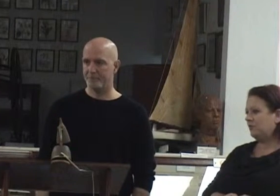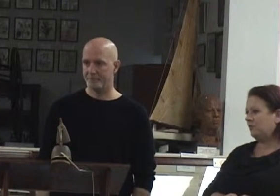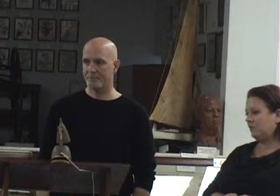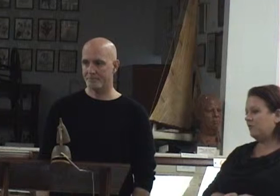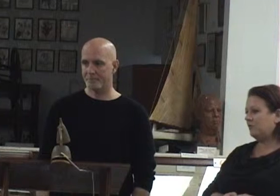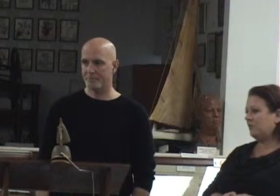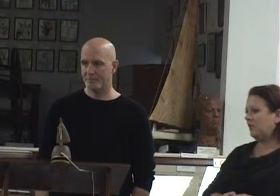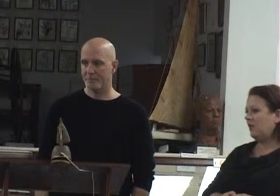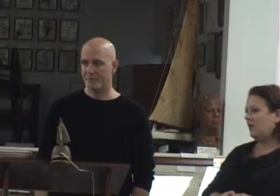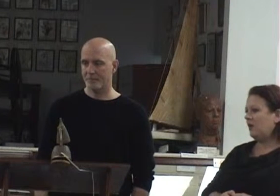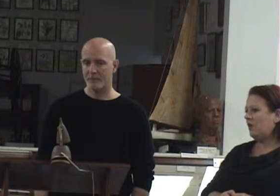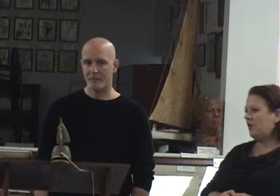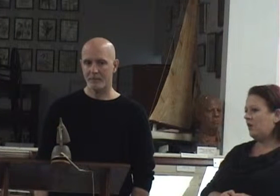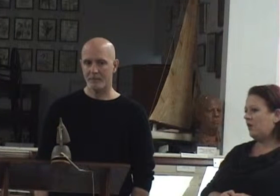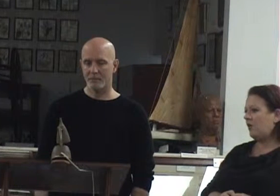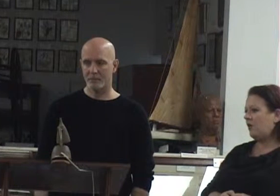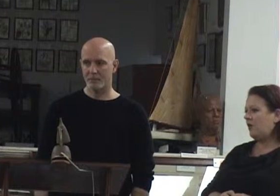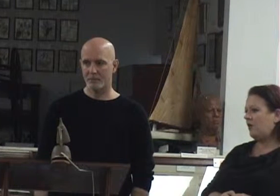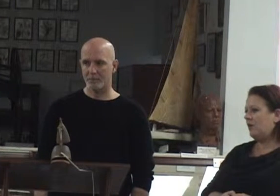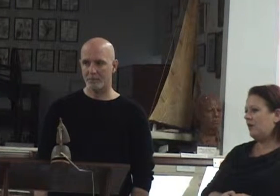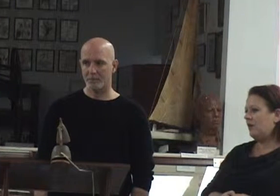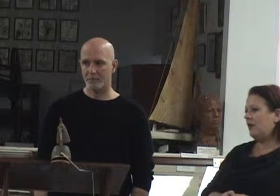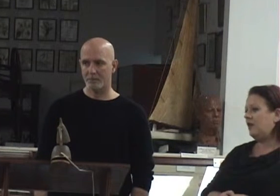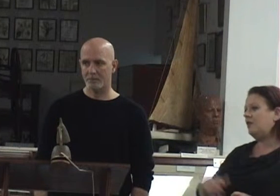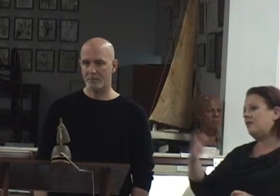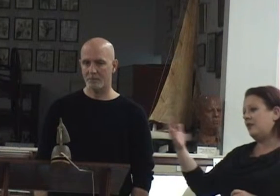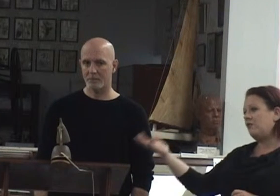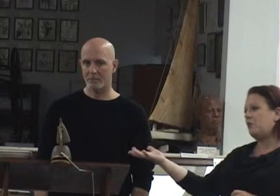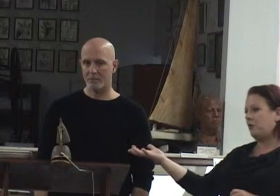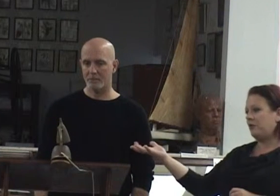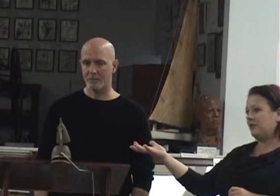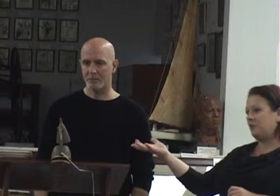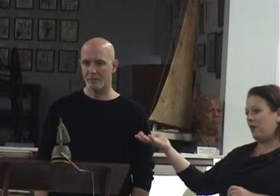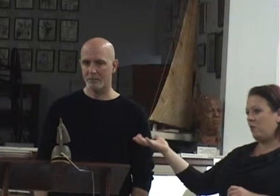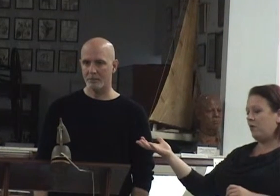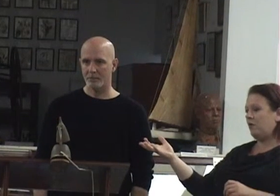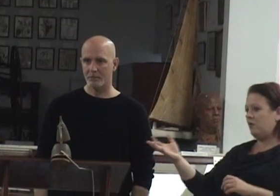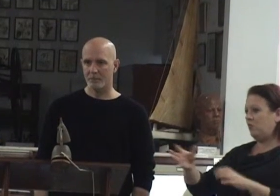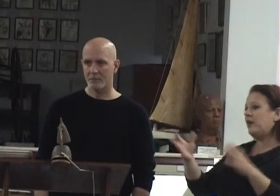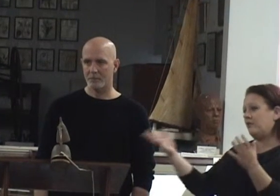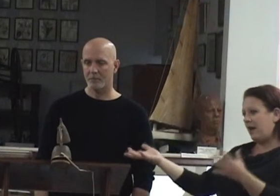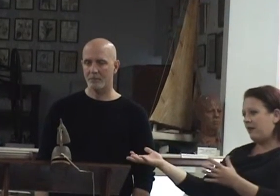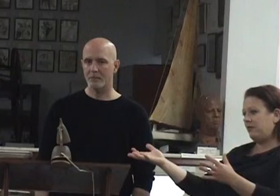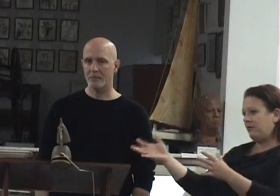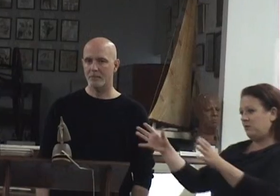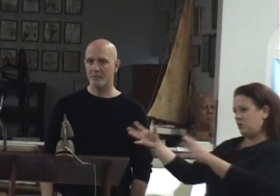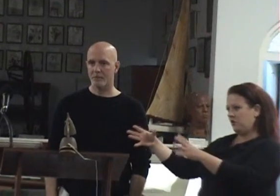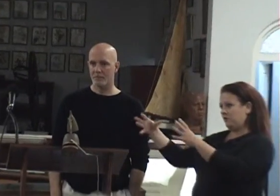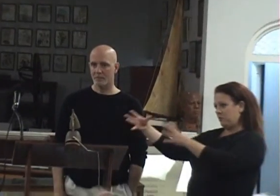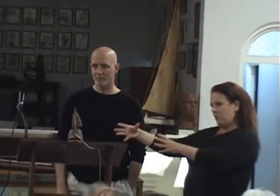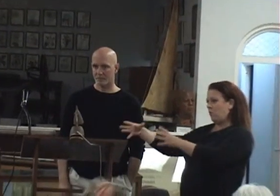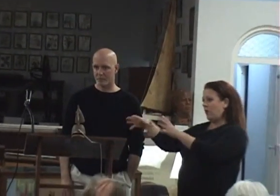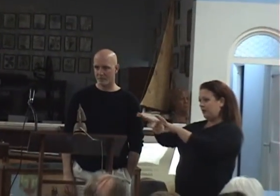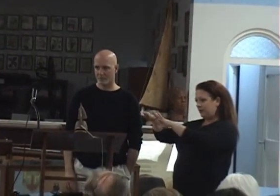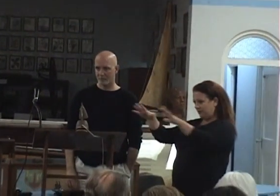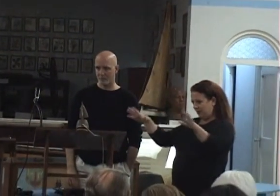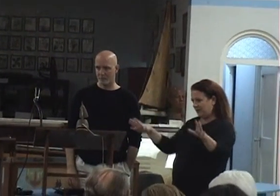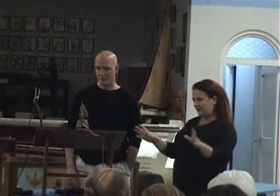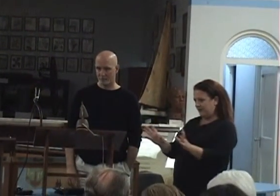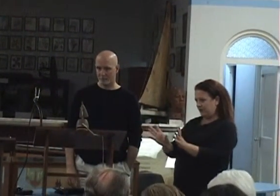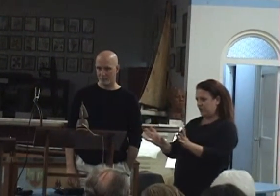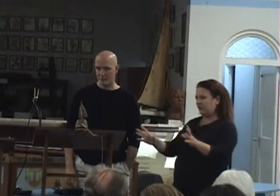you said you found. But, And the slave quarter is far more, we have Kathy's material from